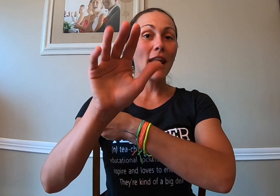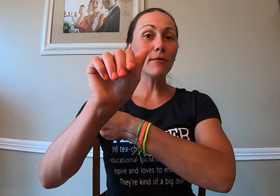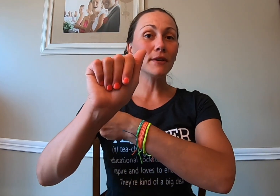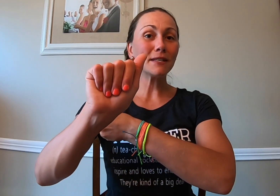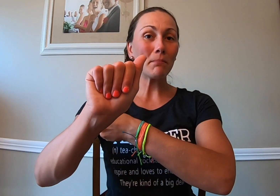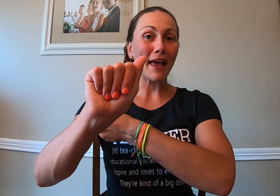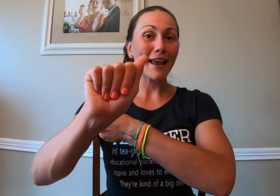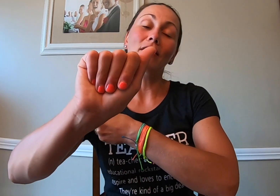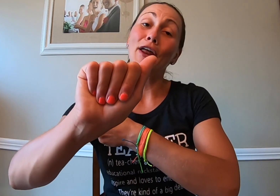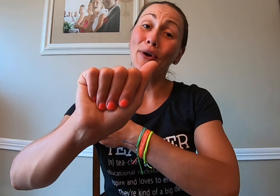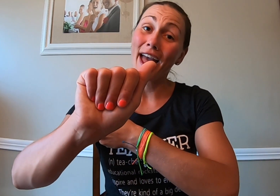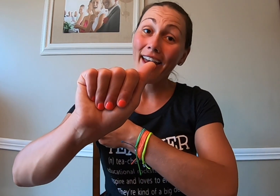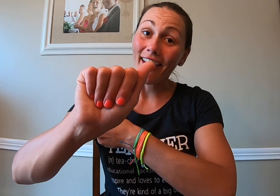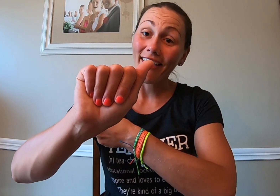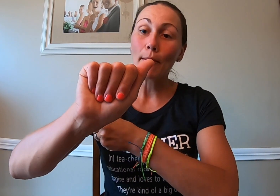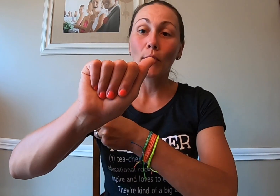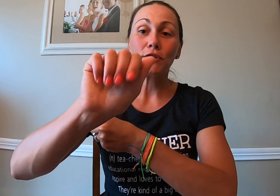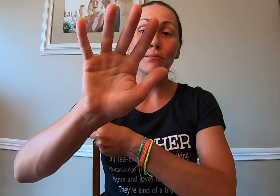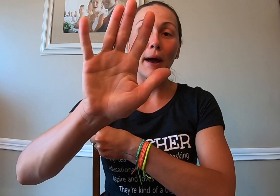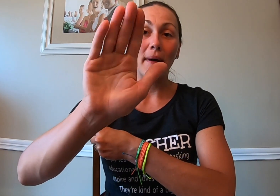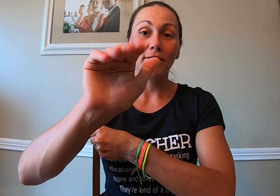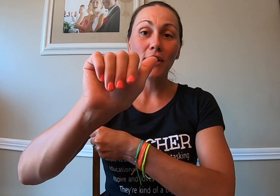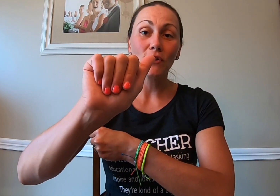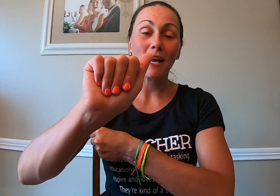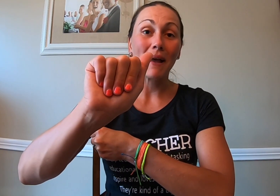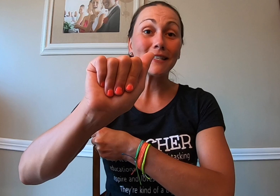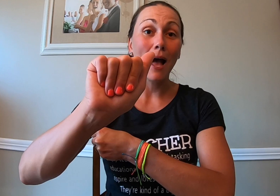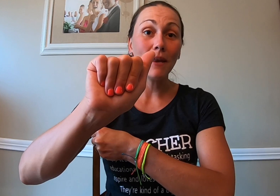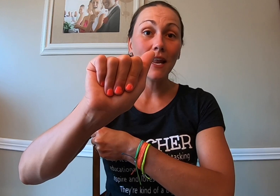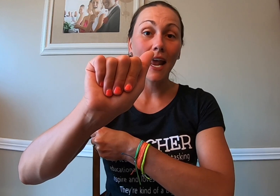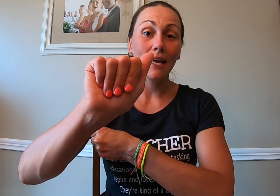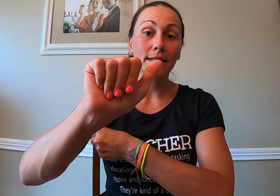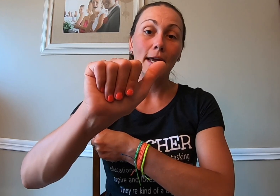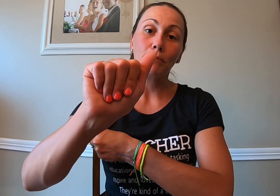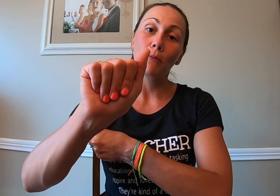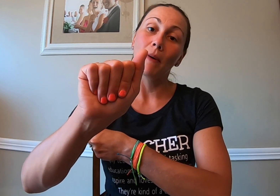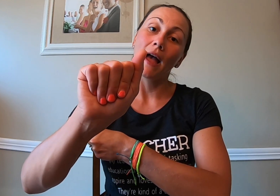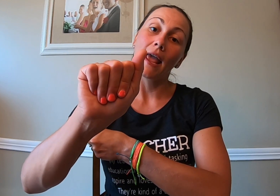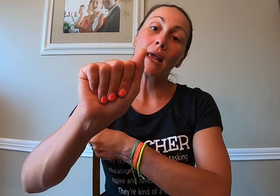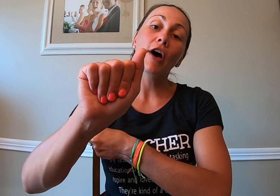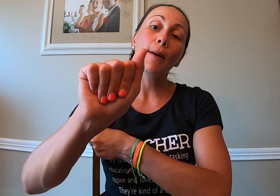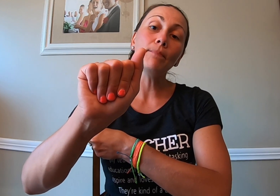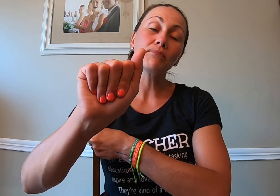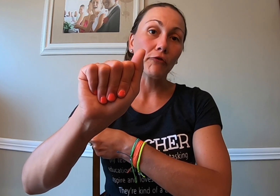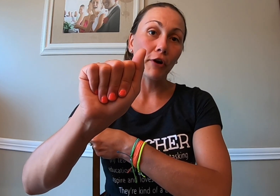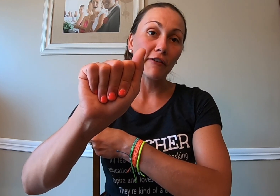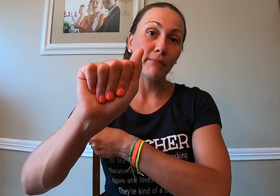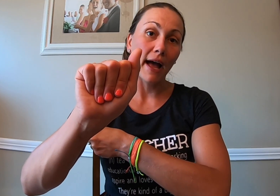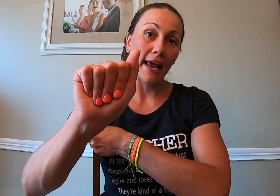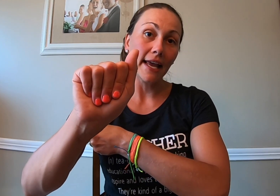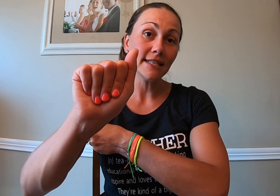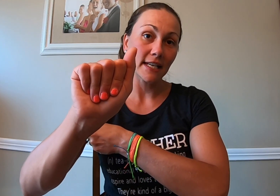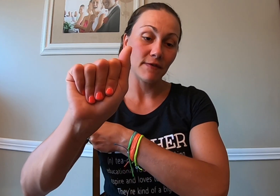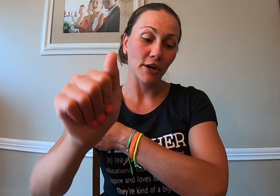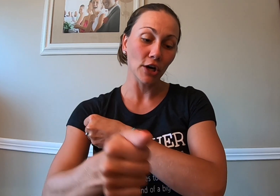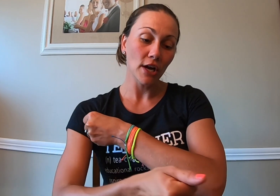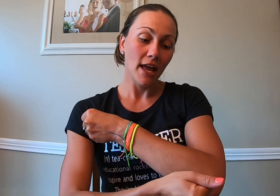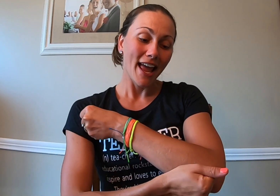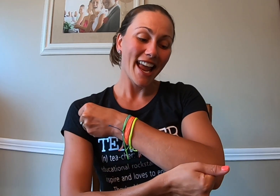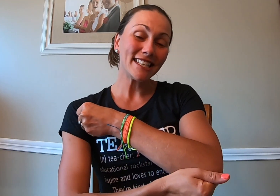going to make the letter A. I'm going to bend my fingers on my dominant hand and put my thumb in front of my index finger and